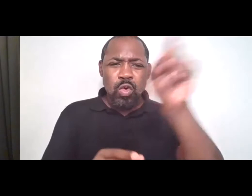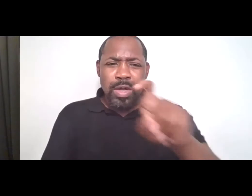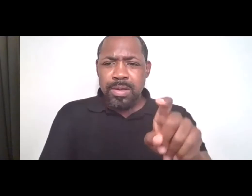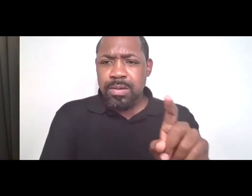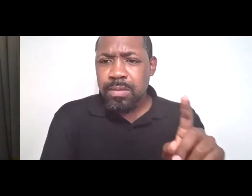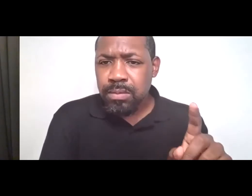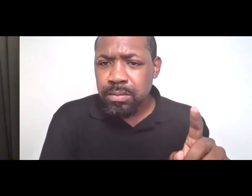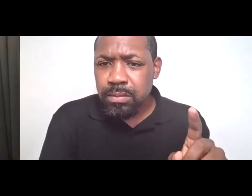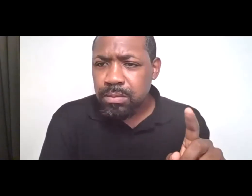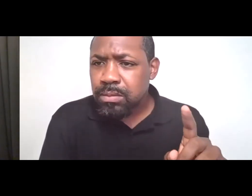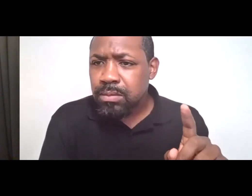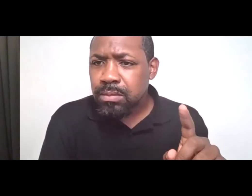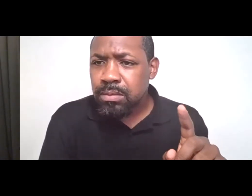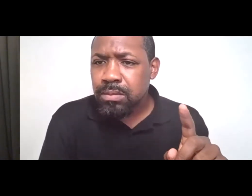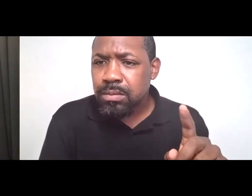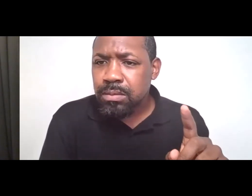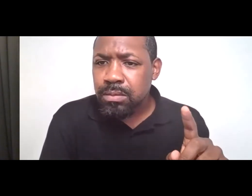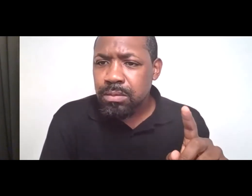I'm seeing one person writing.